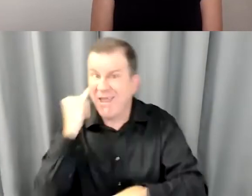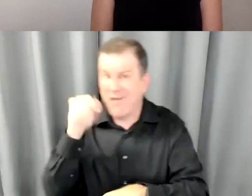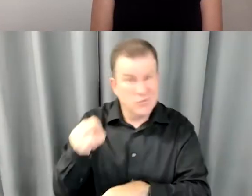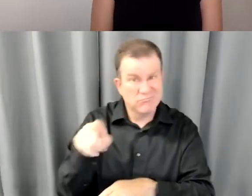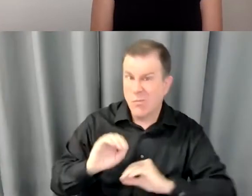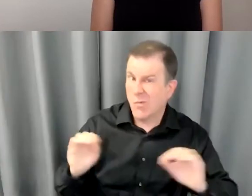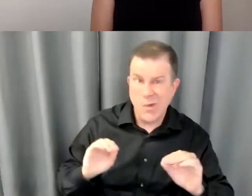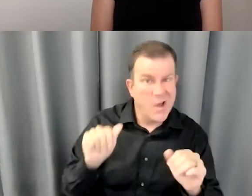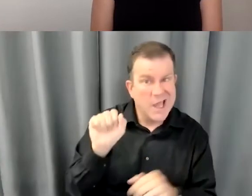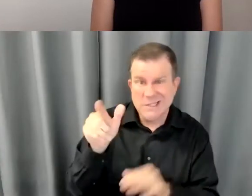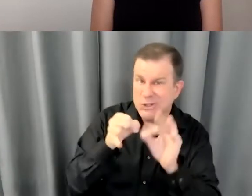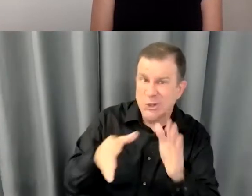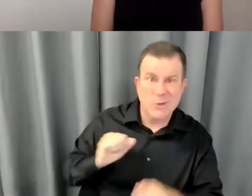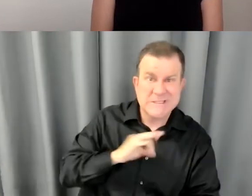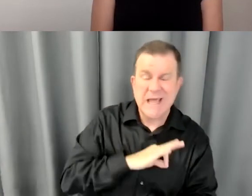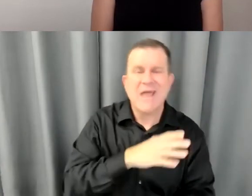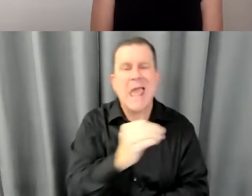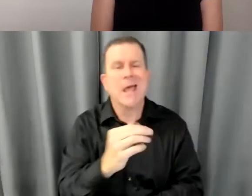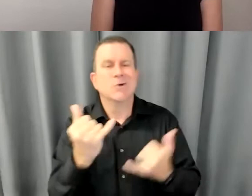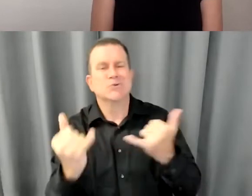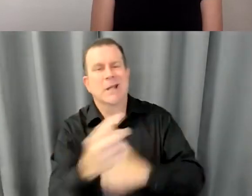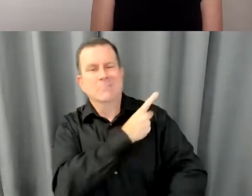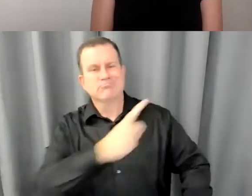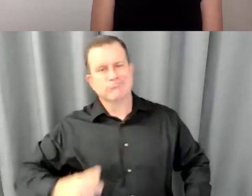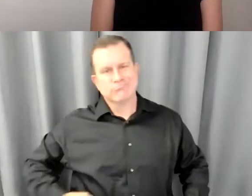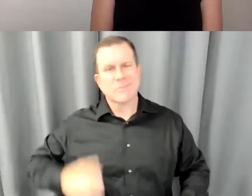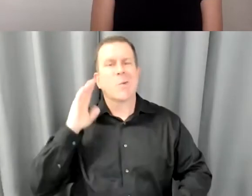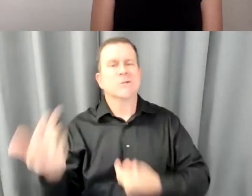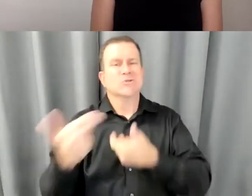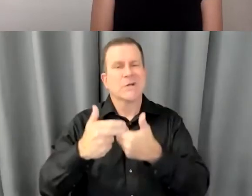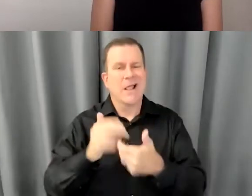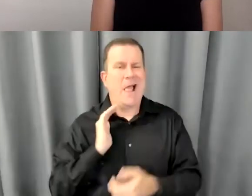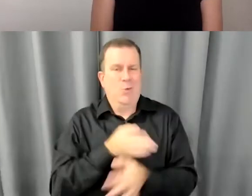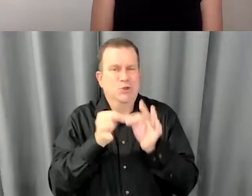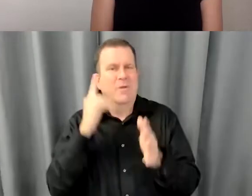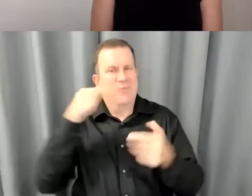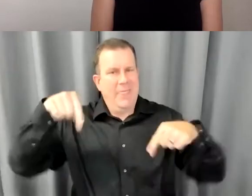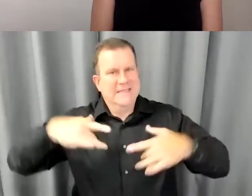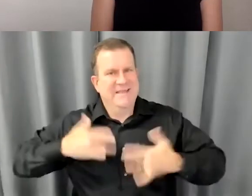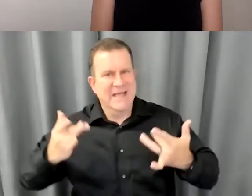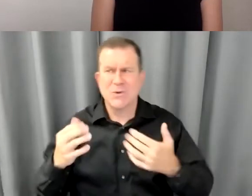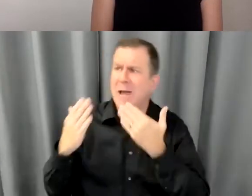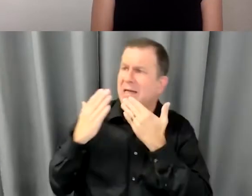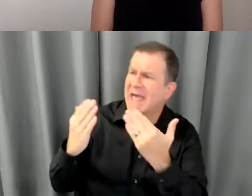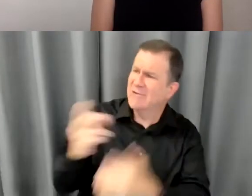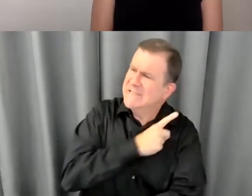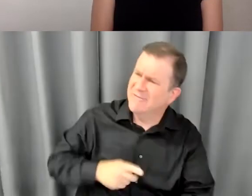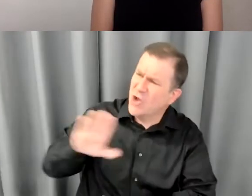staff. And Dean Evans today will be joining us as our interpreter for this event. So I want to thank him for his hard